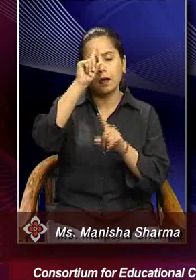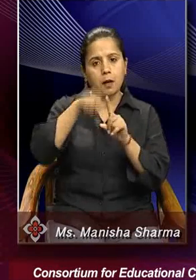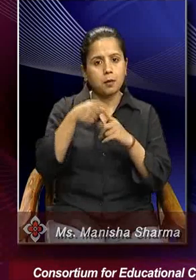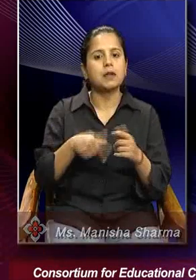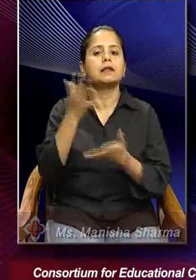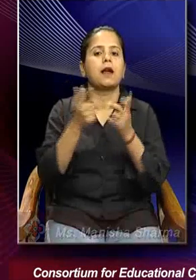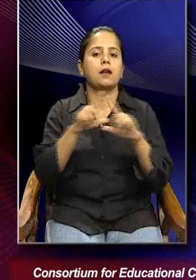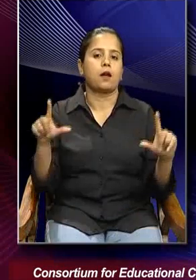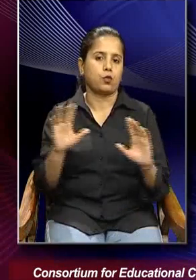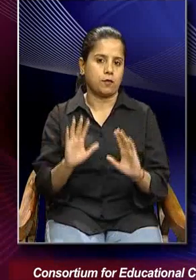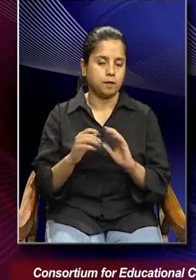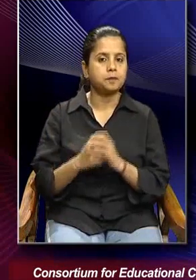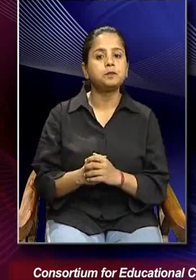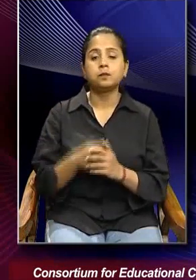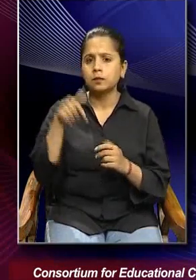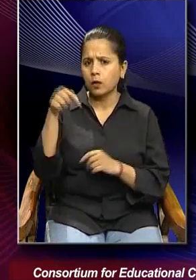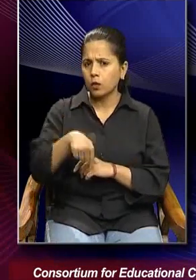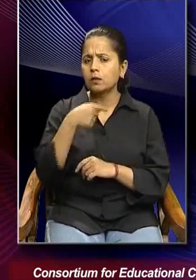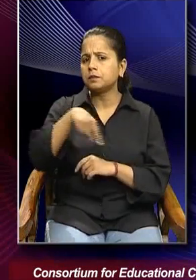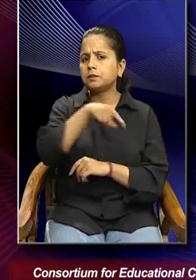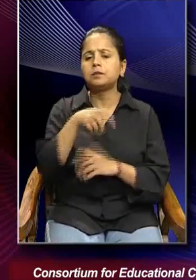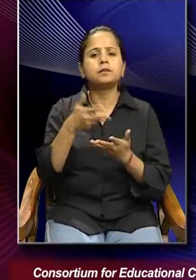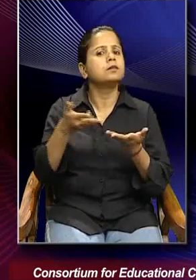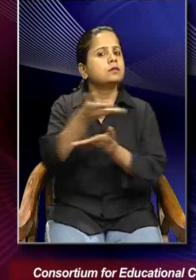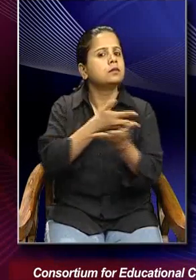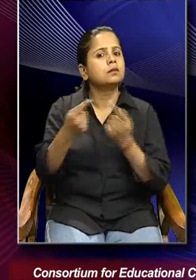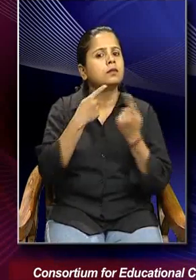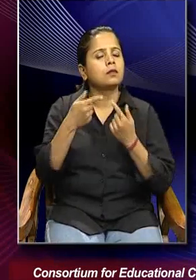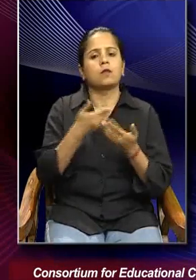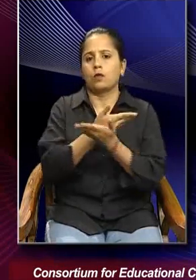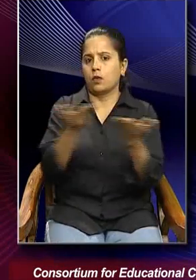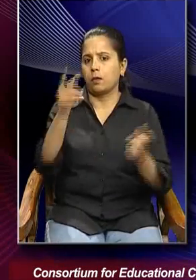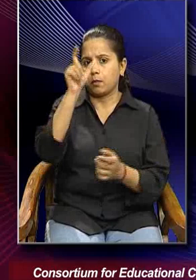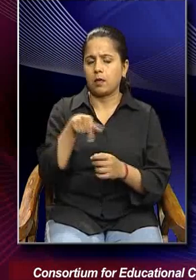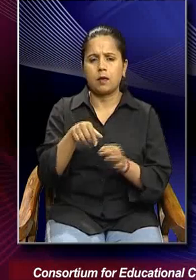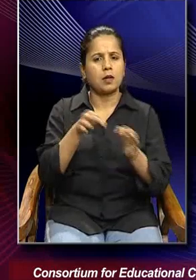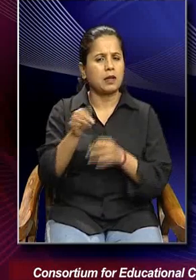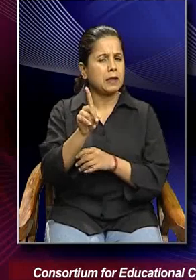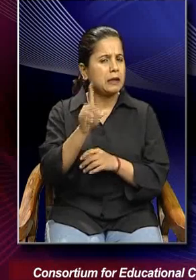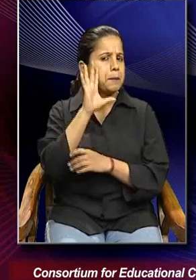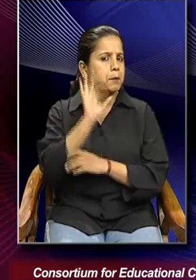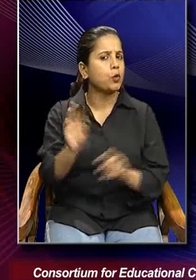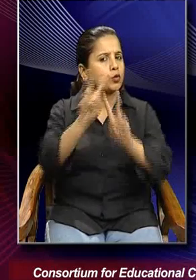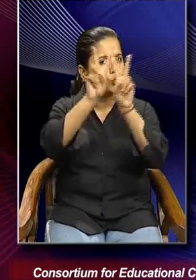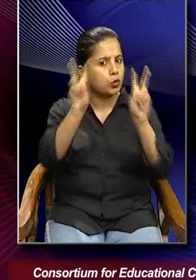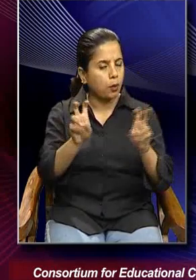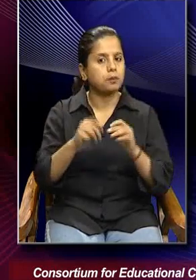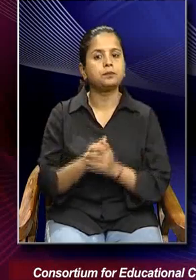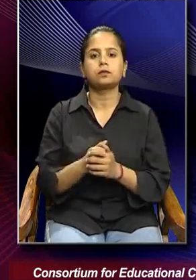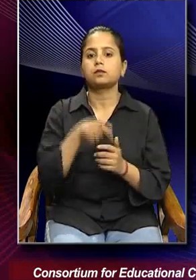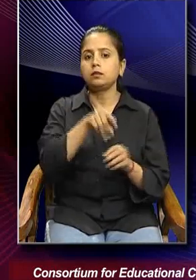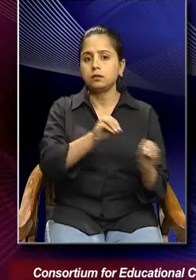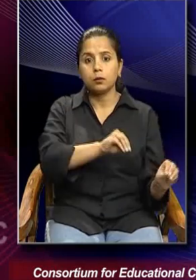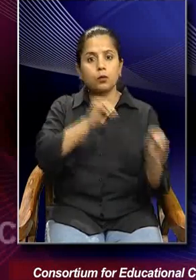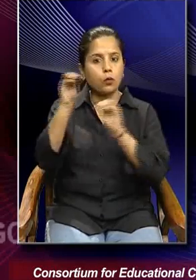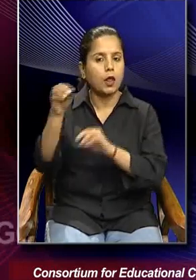in sign language. So today I am going to discuss with all of you an important topic related to